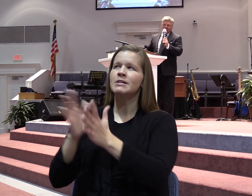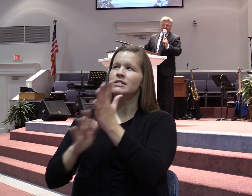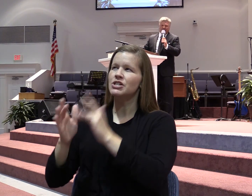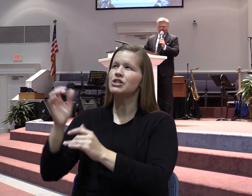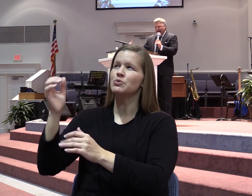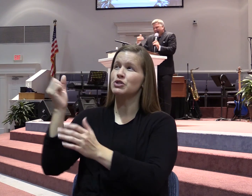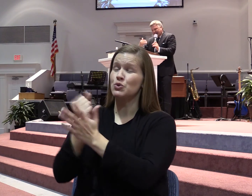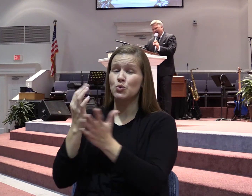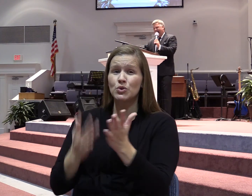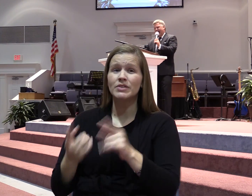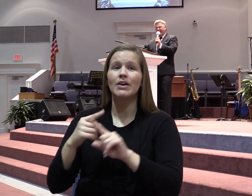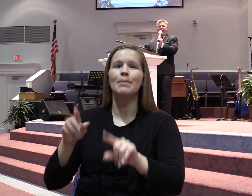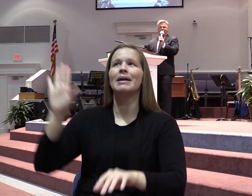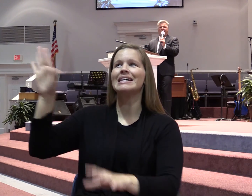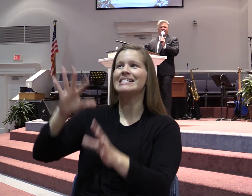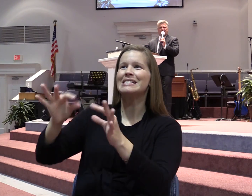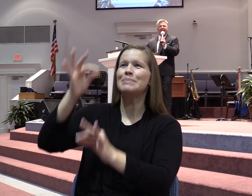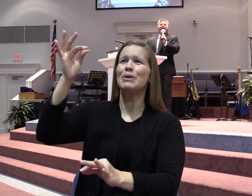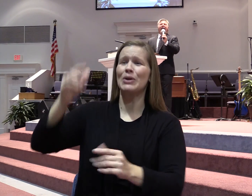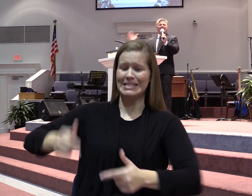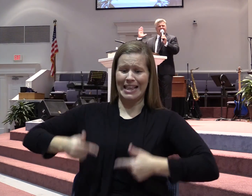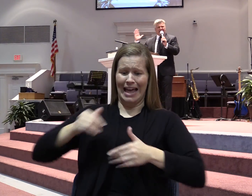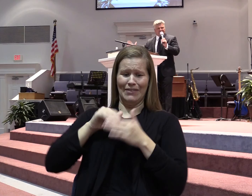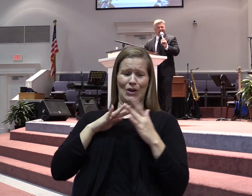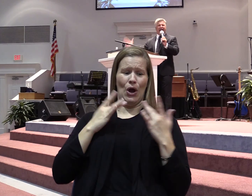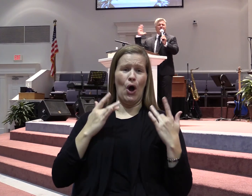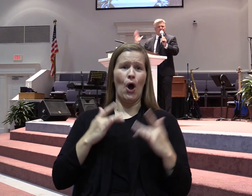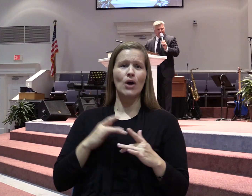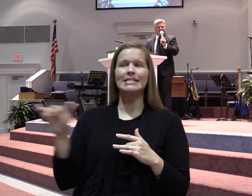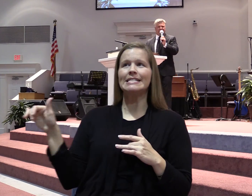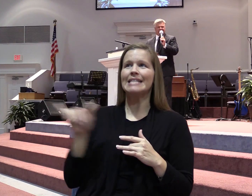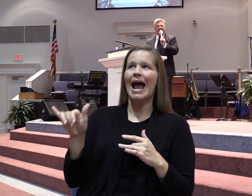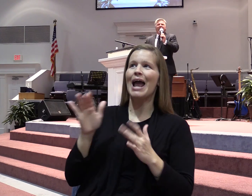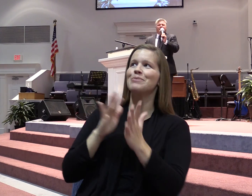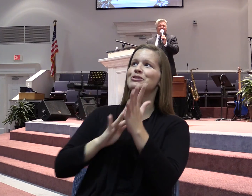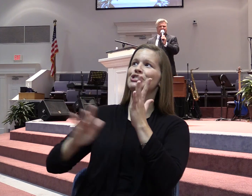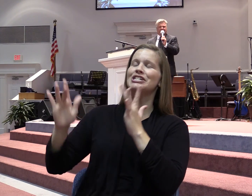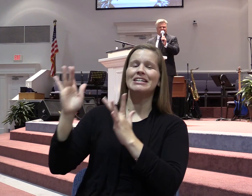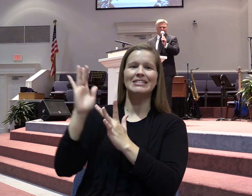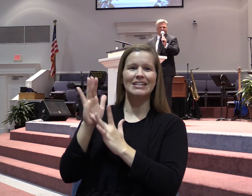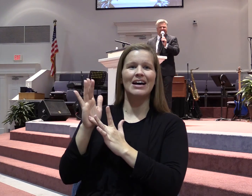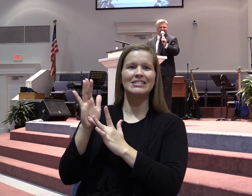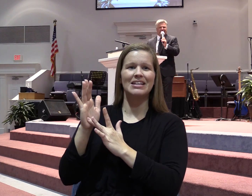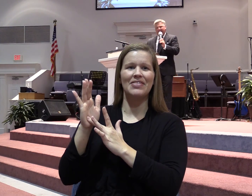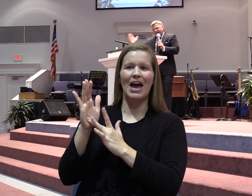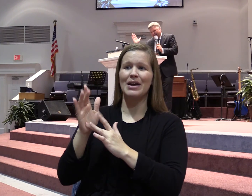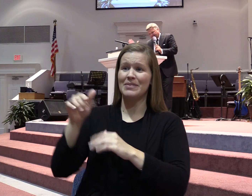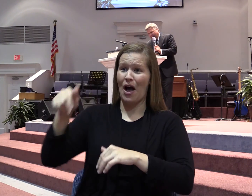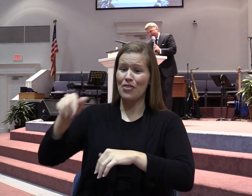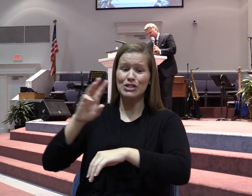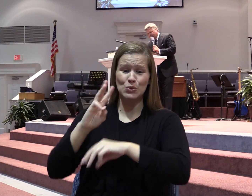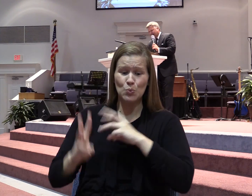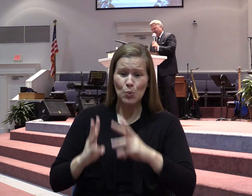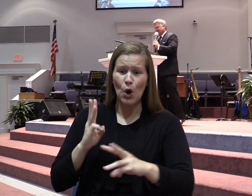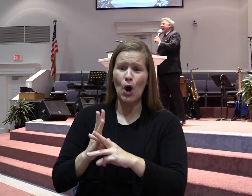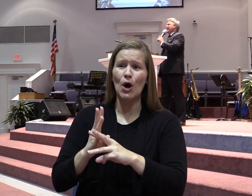same Jesus is alive in our hearts. And that same Jesus that touched the humanity, that